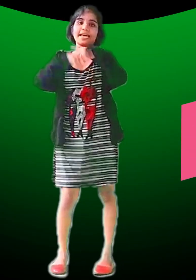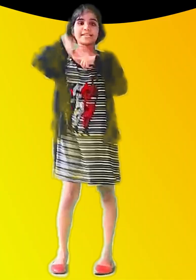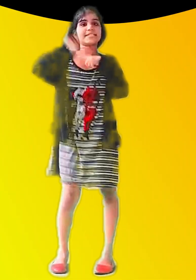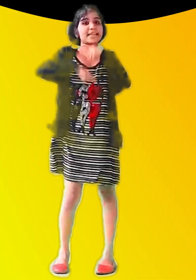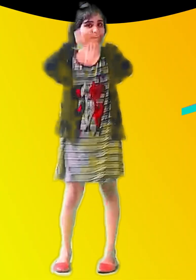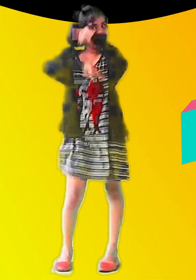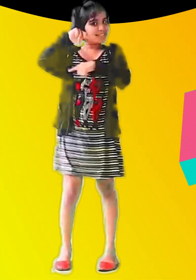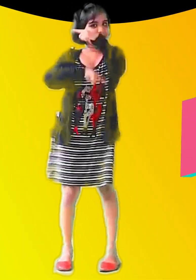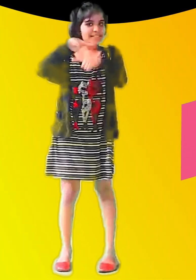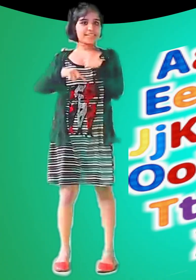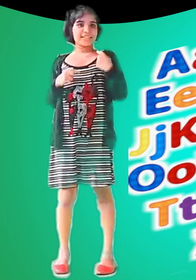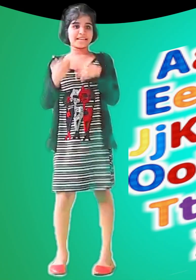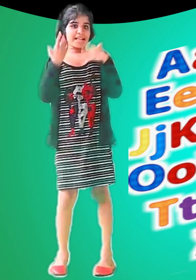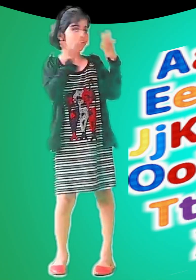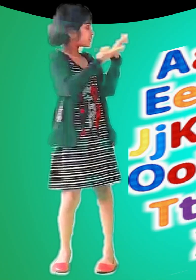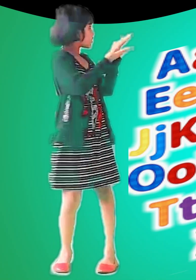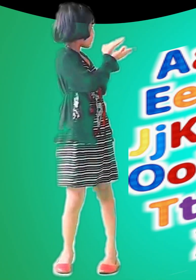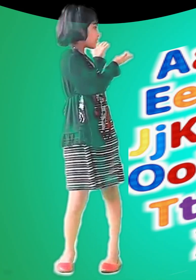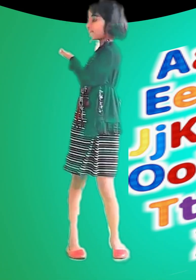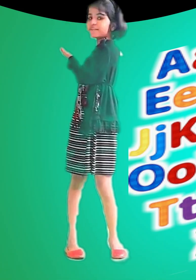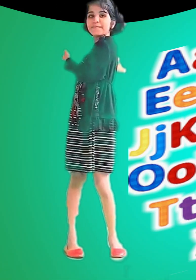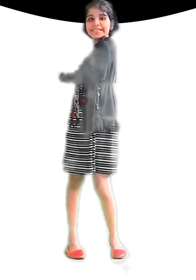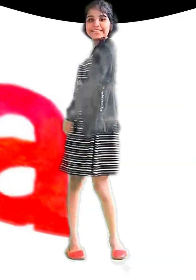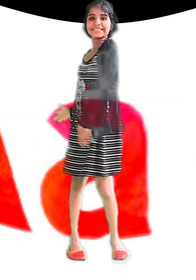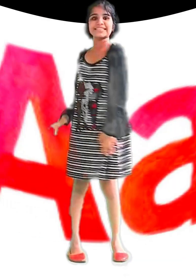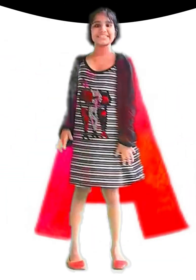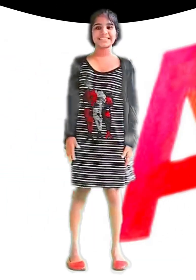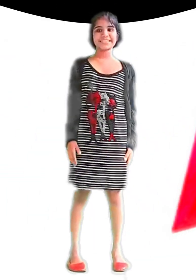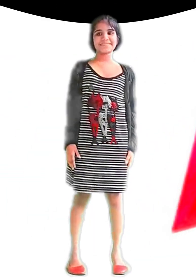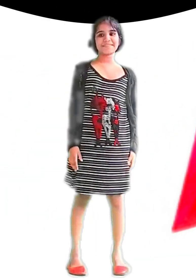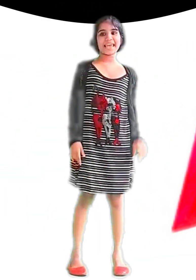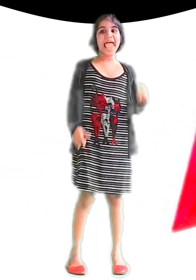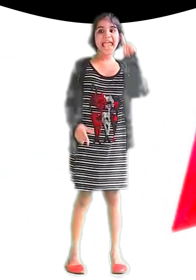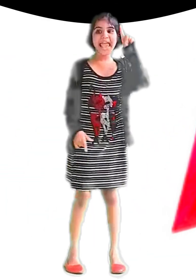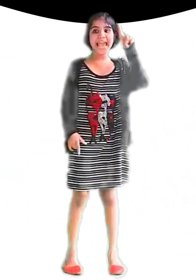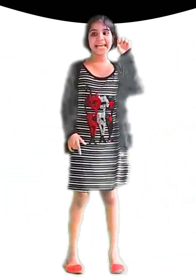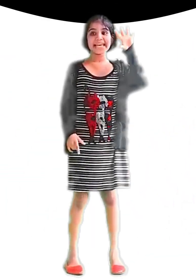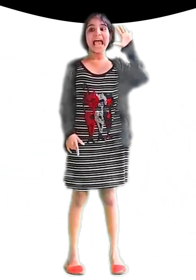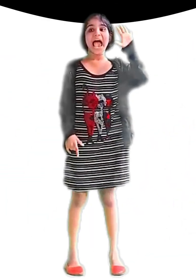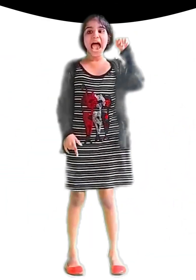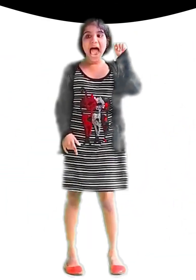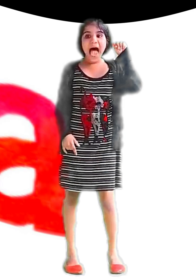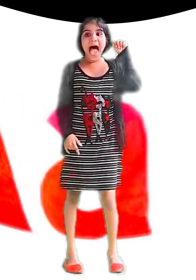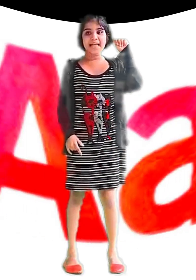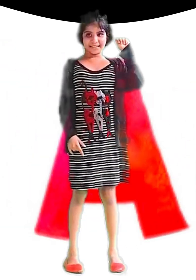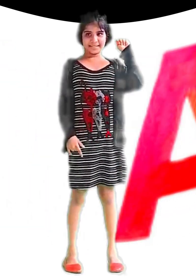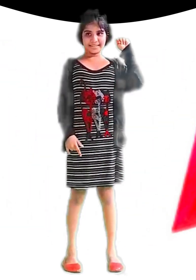tiny, the letters of the alphabet. A, A, this is